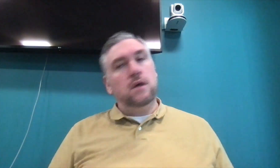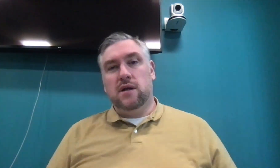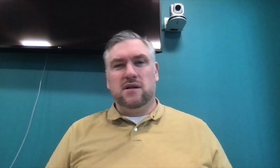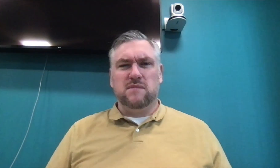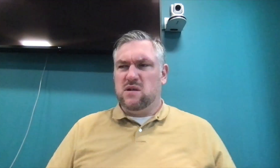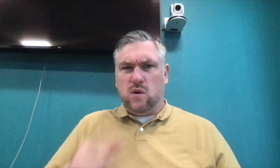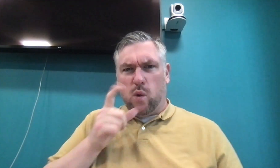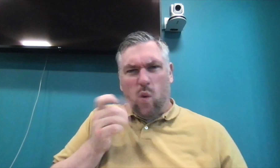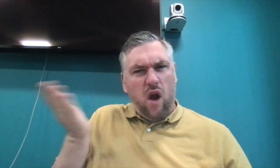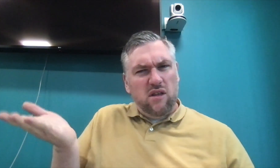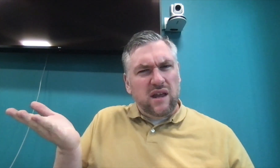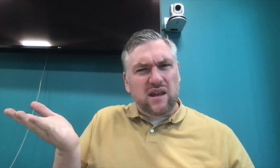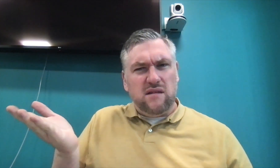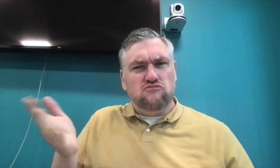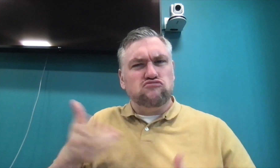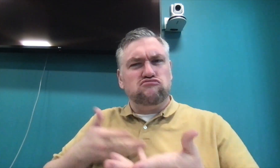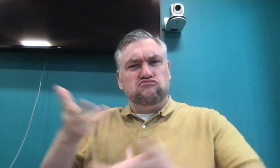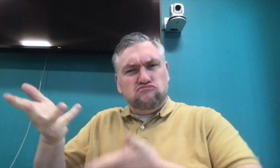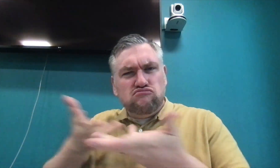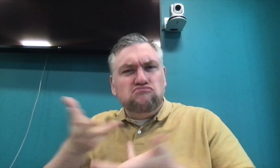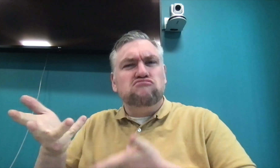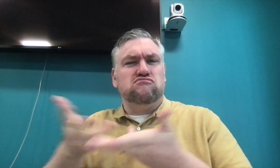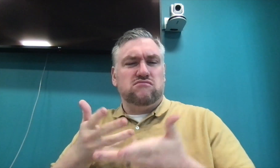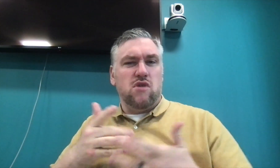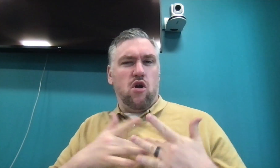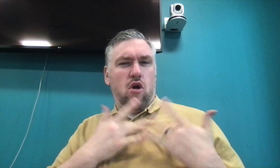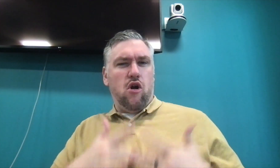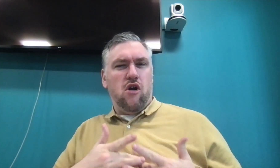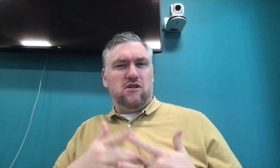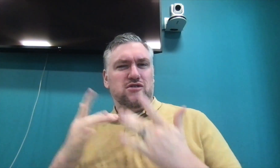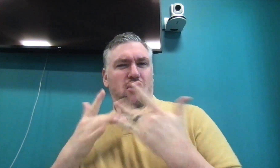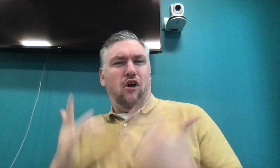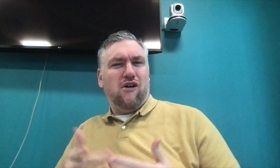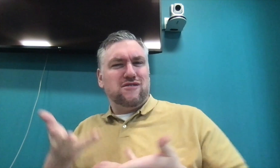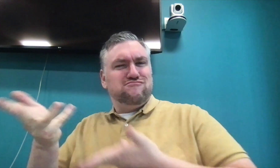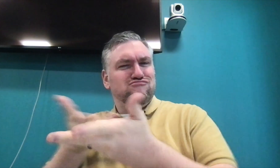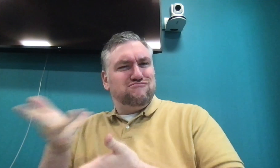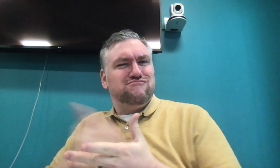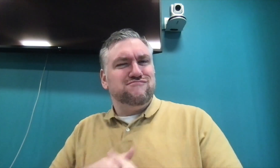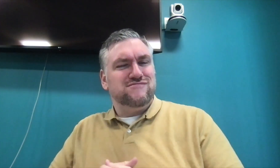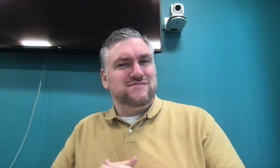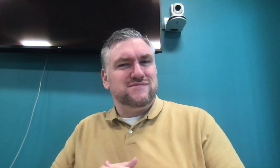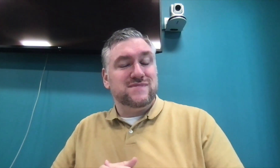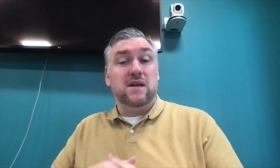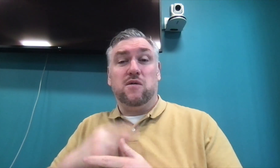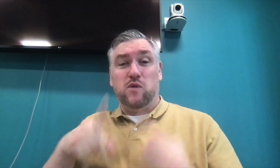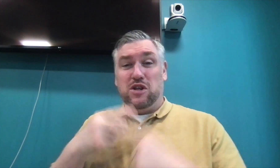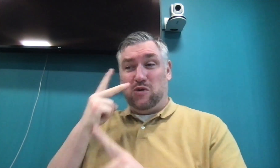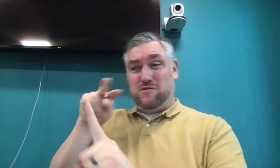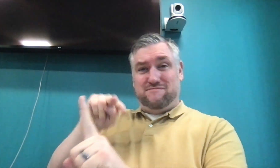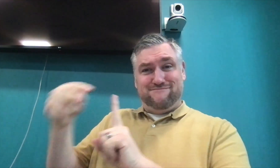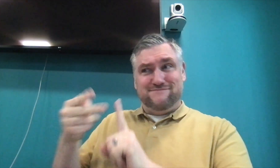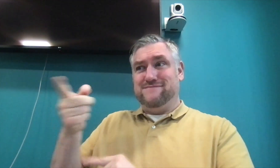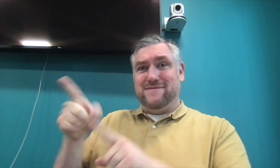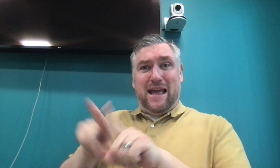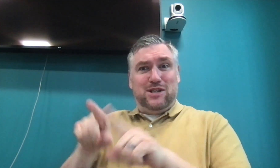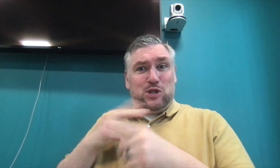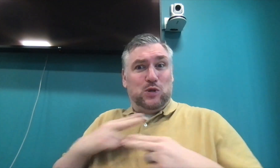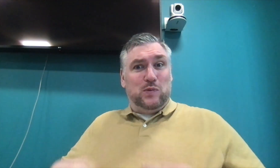of comes and interrupts our class. Who are you? Interact, heart to heart, human to human. When you see them